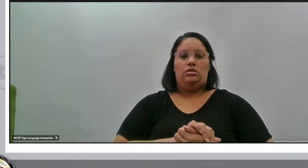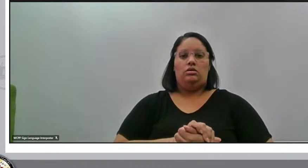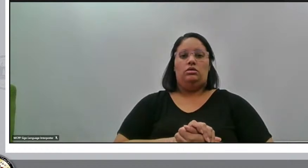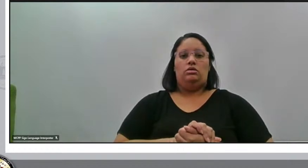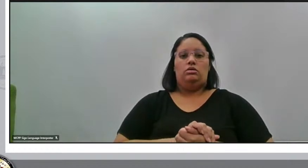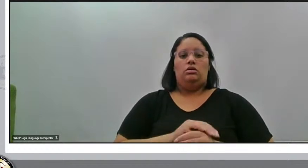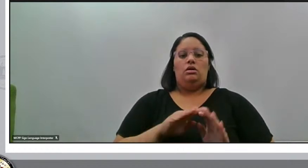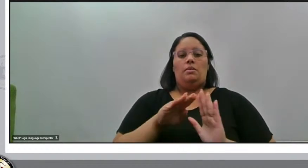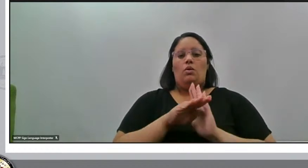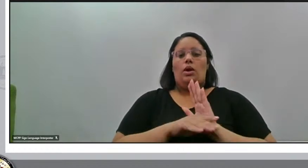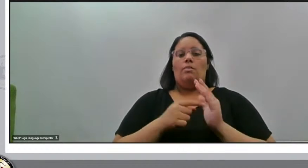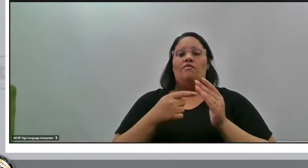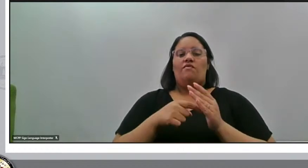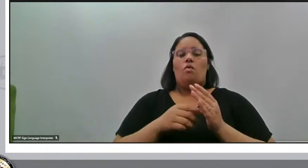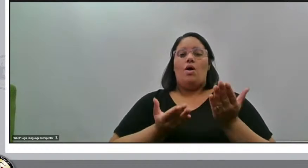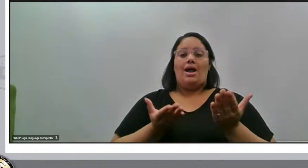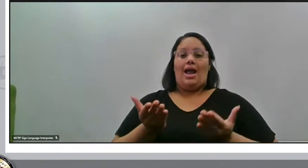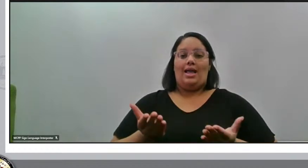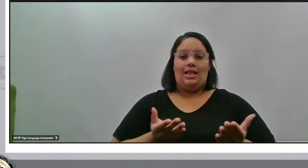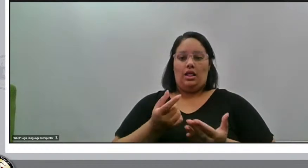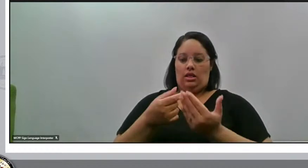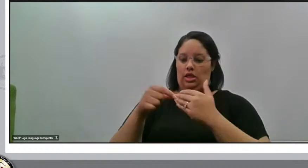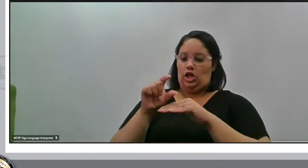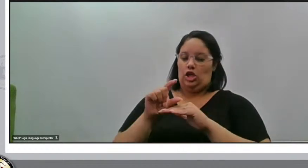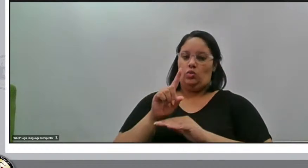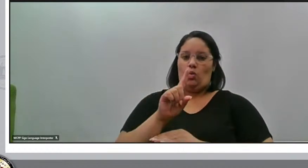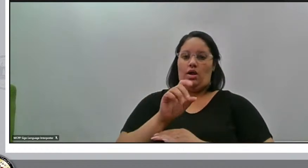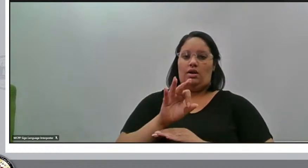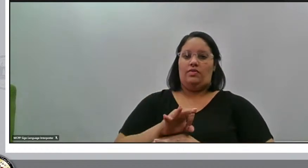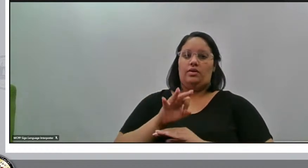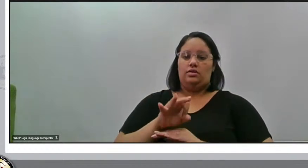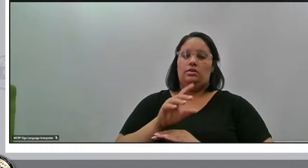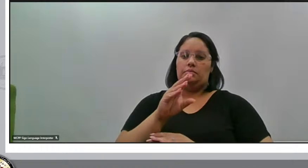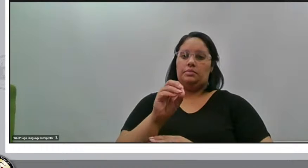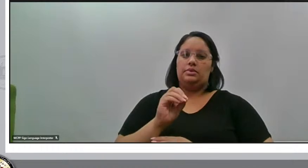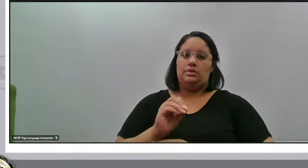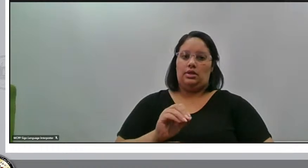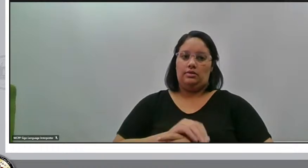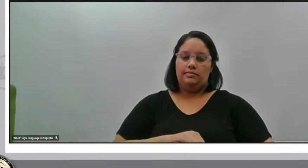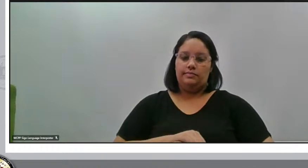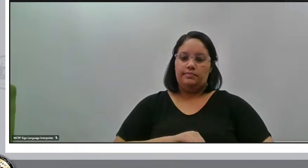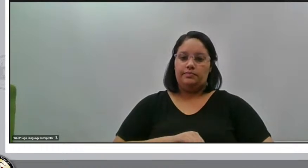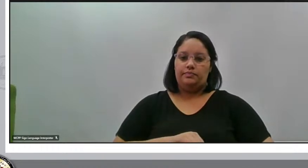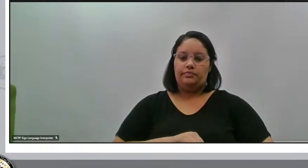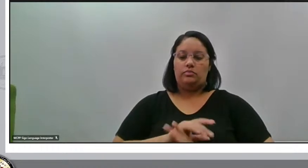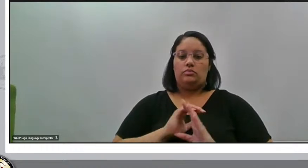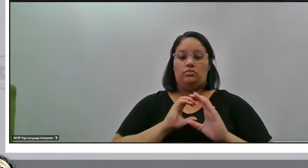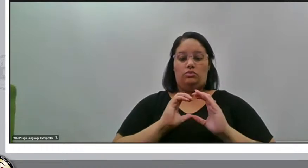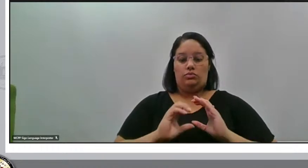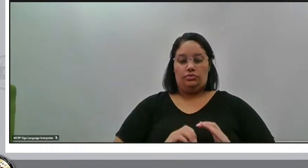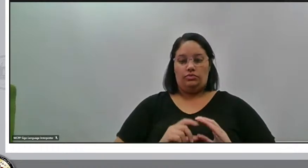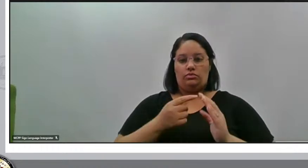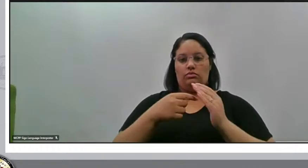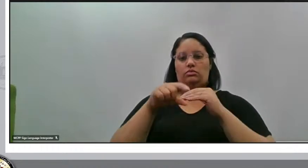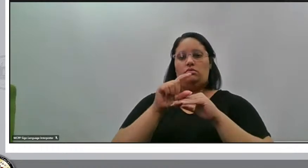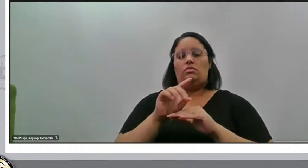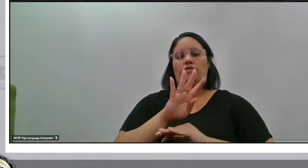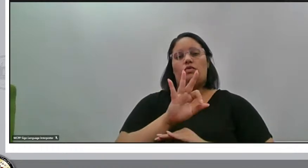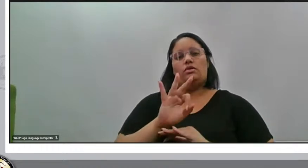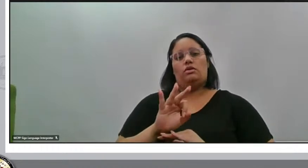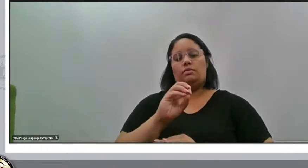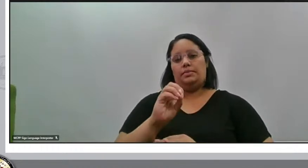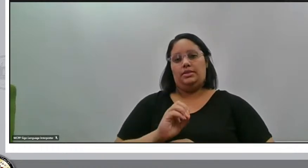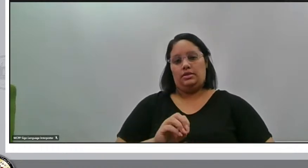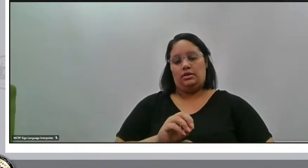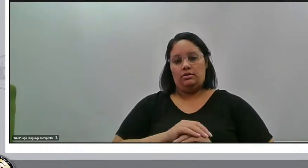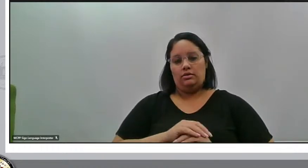program, the catering has increased also by 113%. The communication has increased by